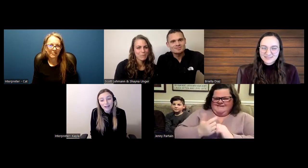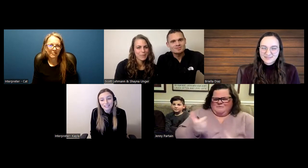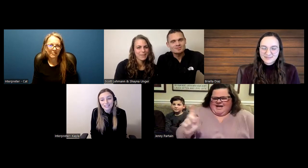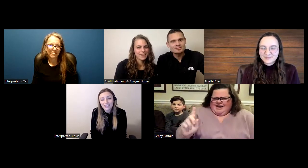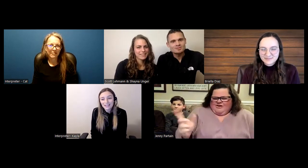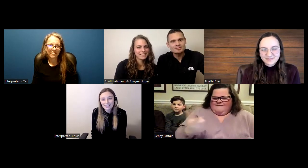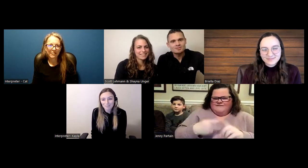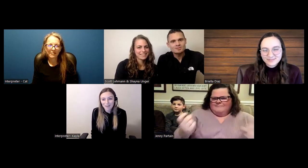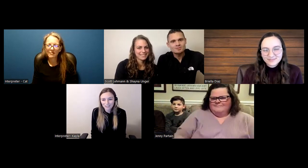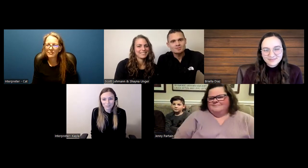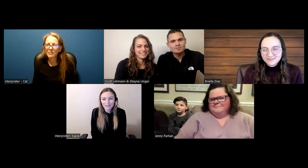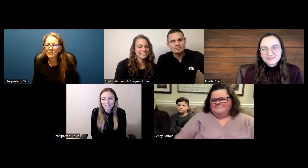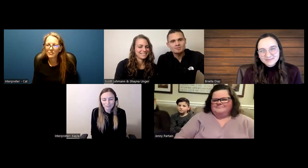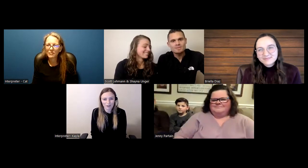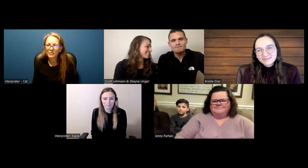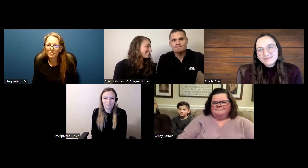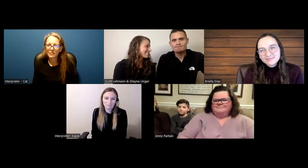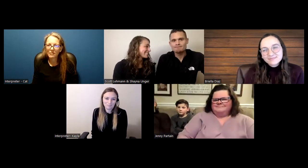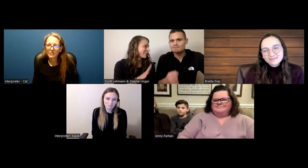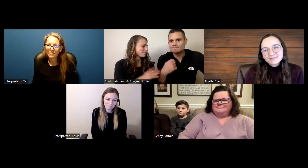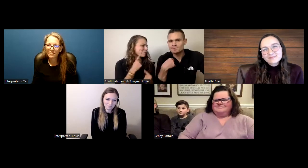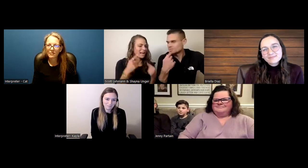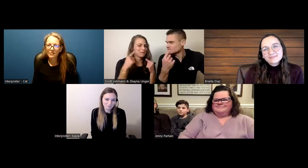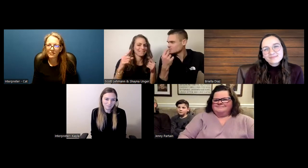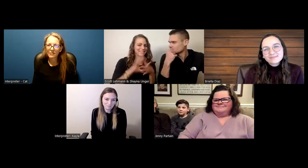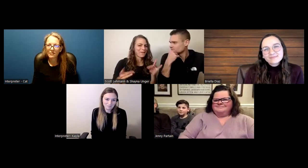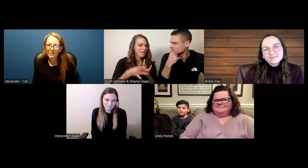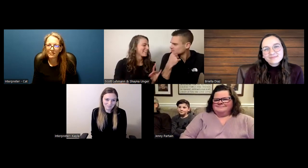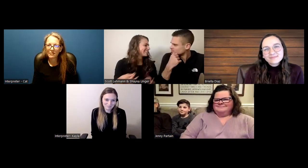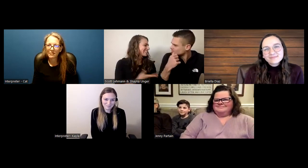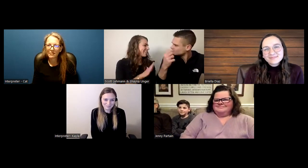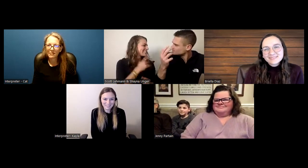did you guys get that passion? Where did it come from?